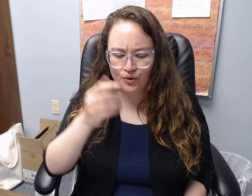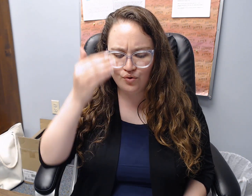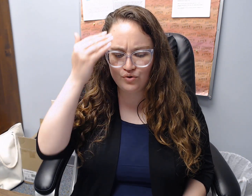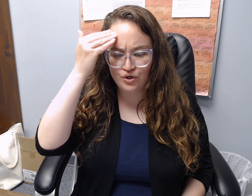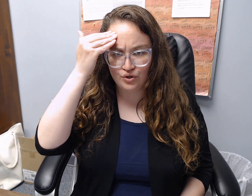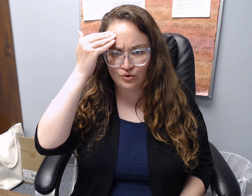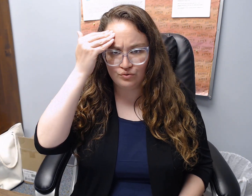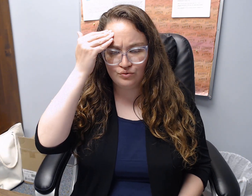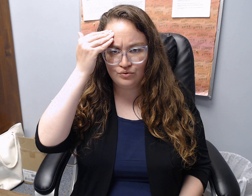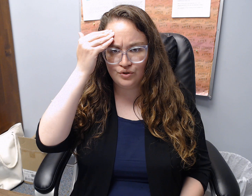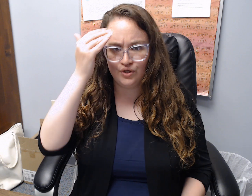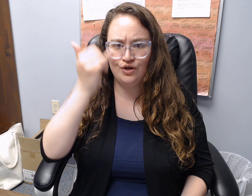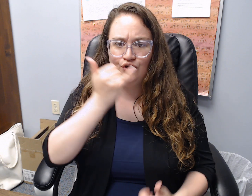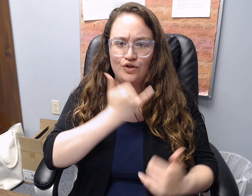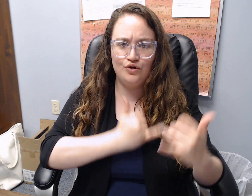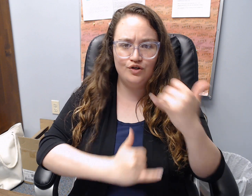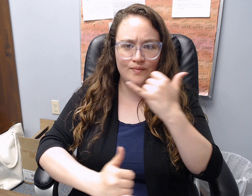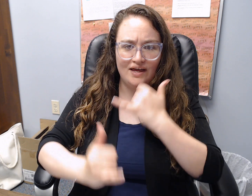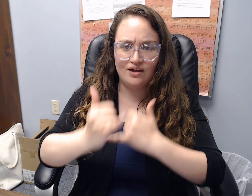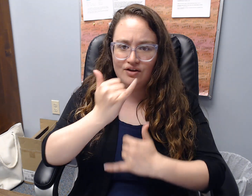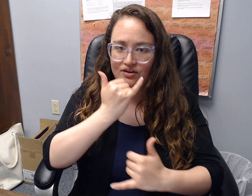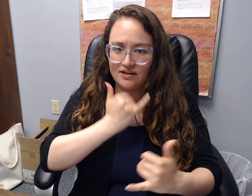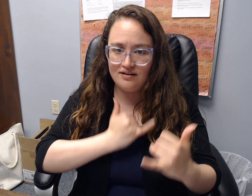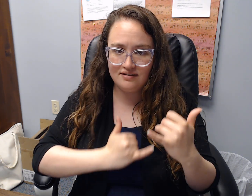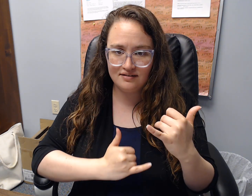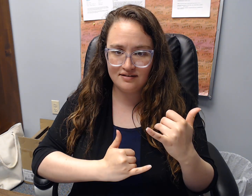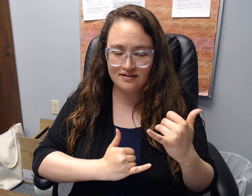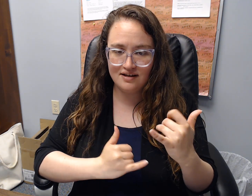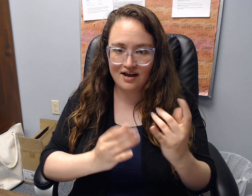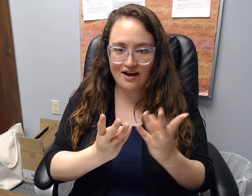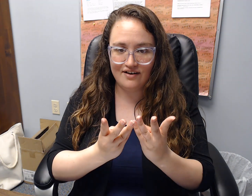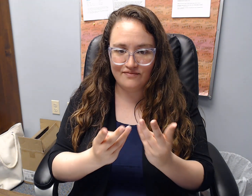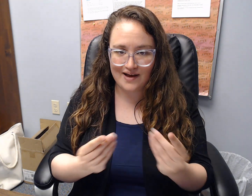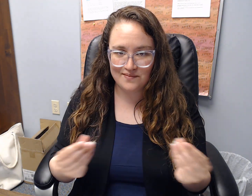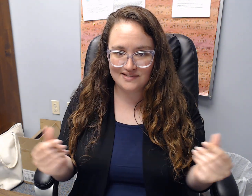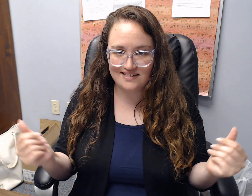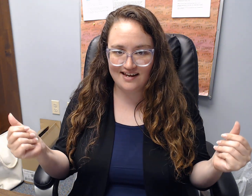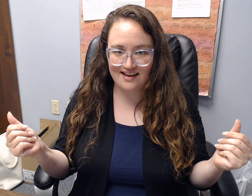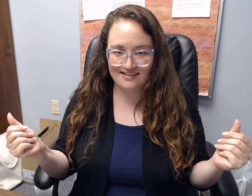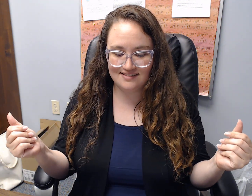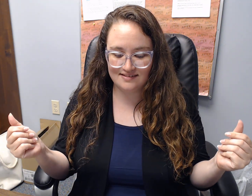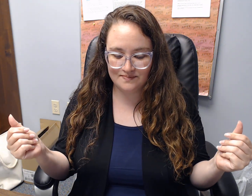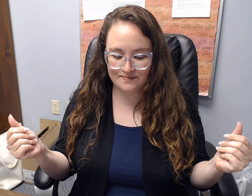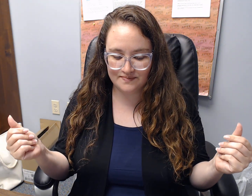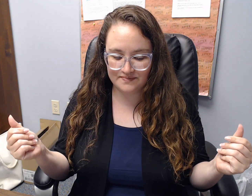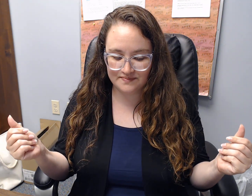Who knew you'd make good of my mistakes?